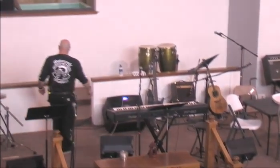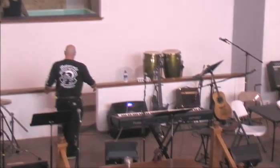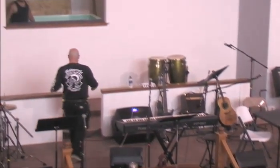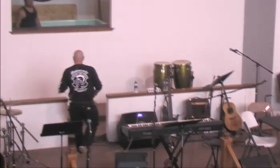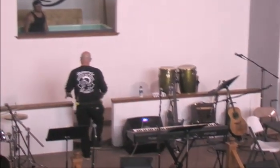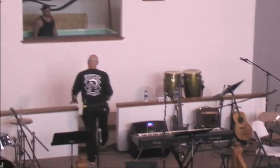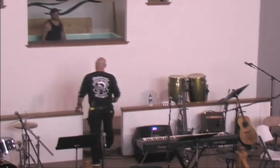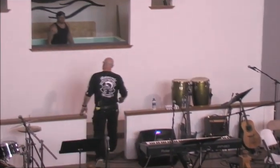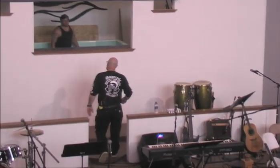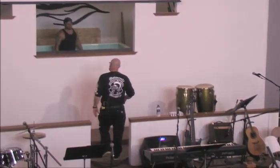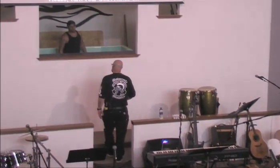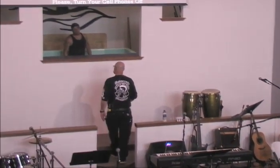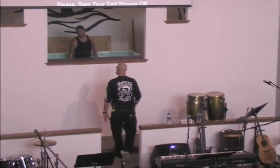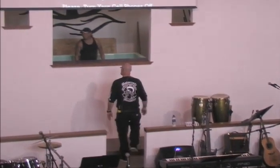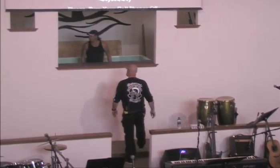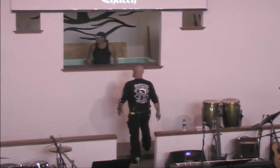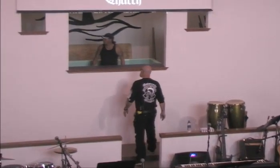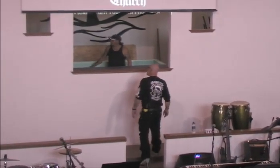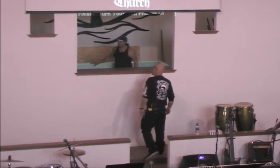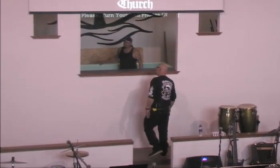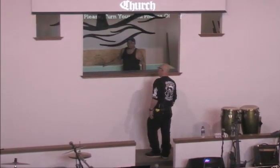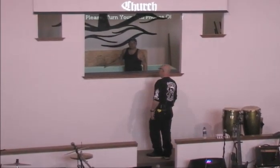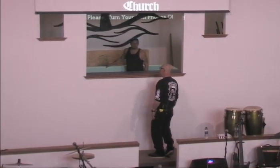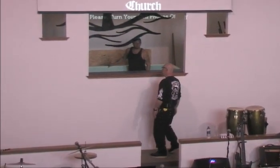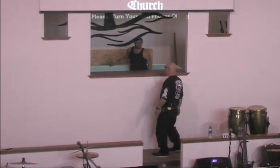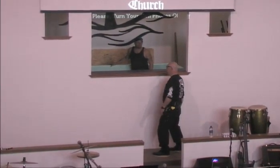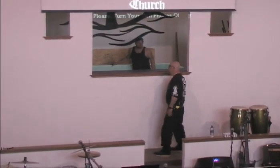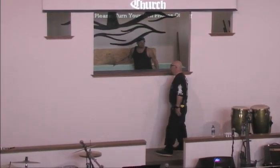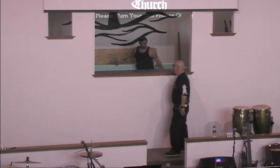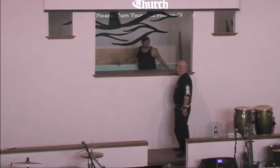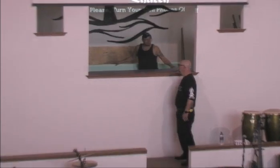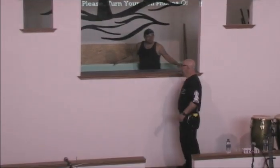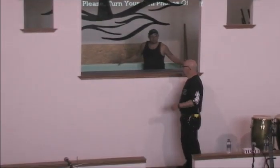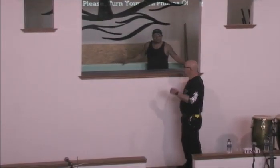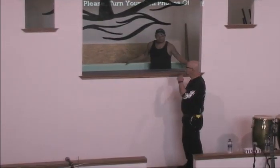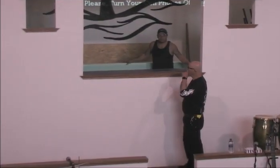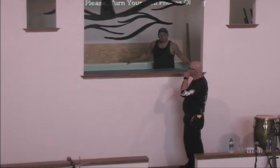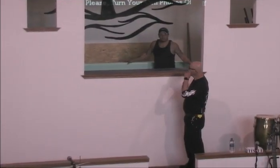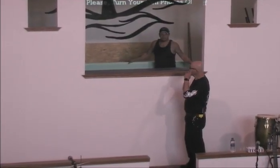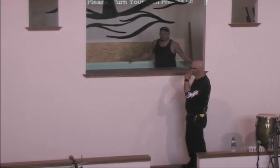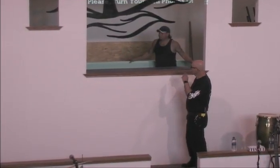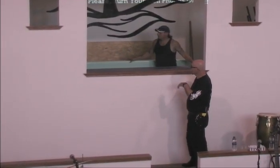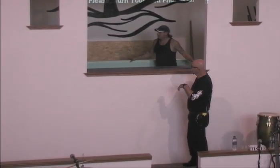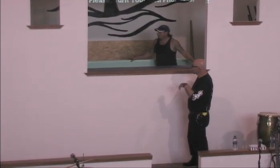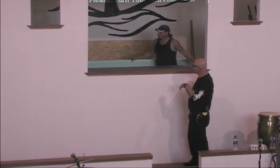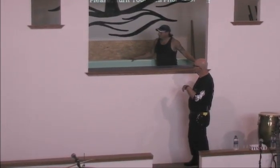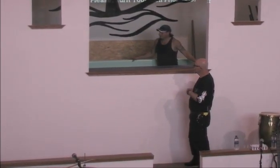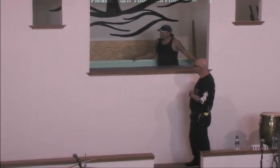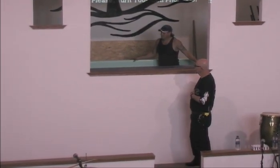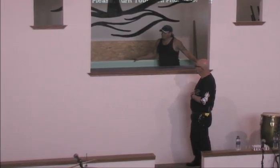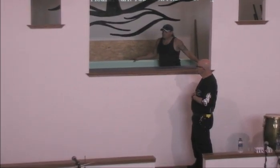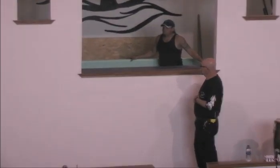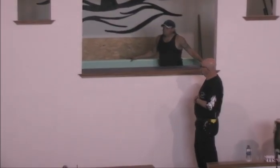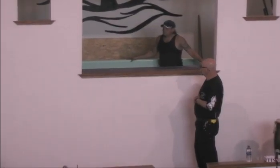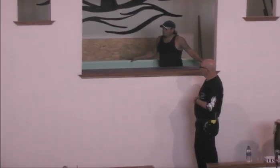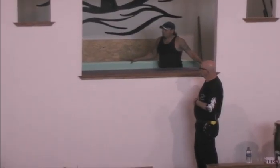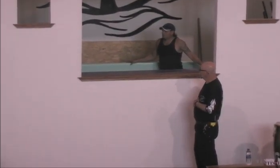There we go. Who's first in the tub? I'm still waiting on Robert. Go ahead, Jess. Just jump in here.